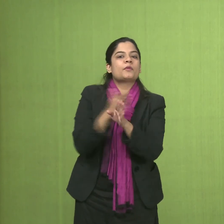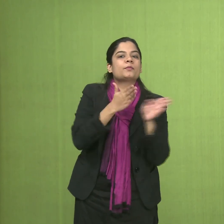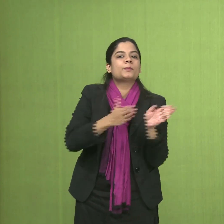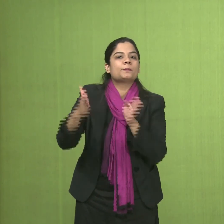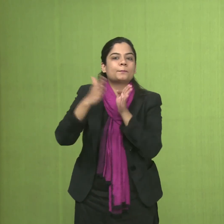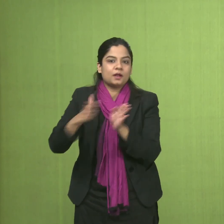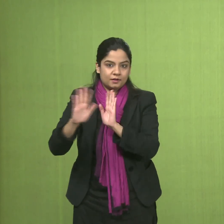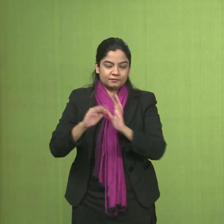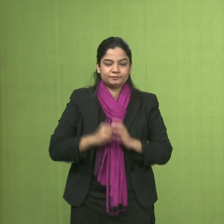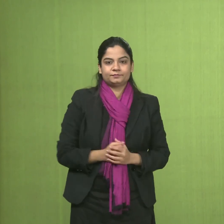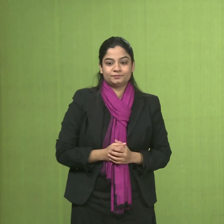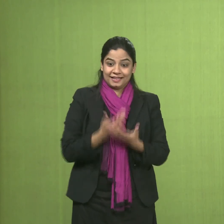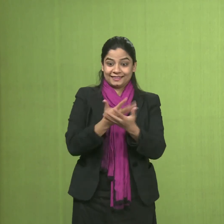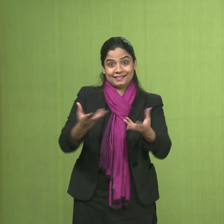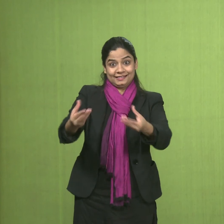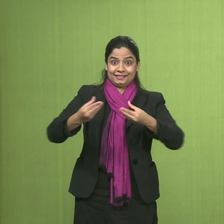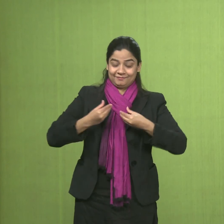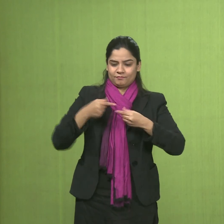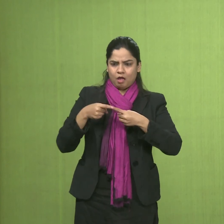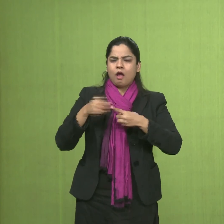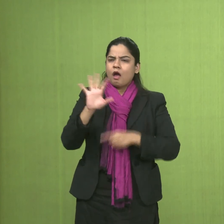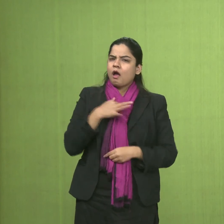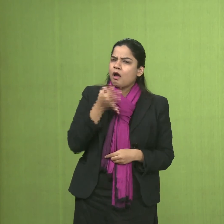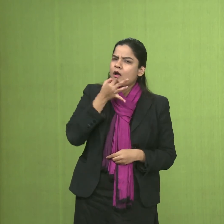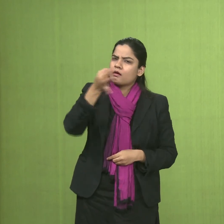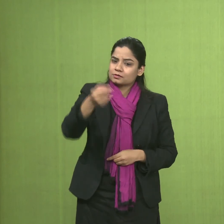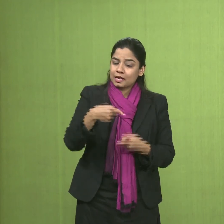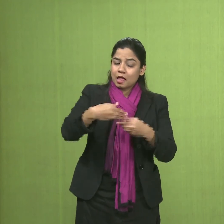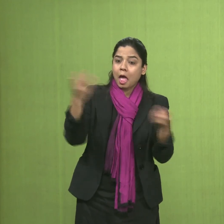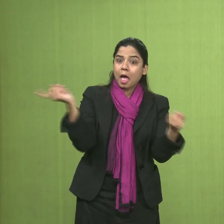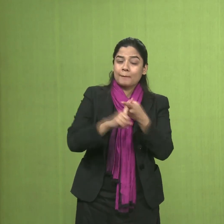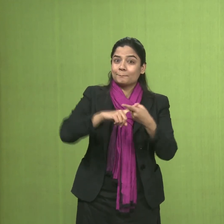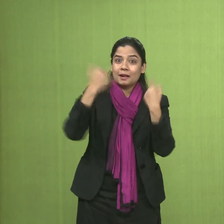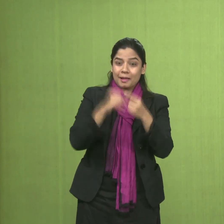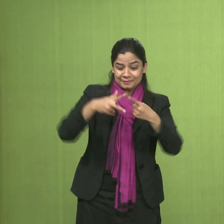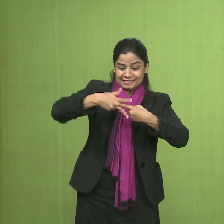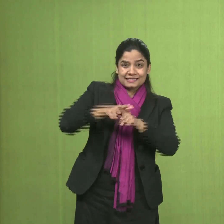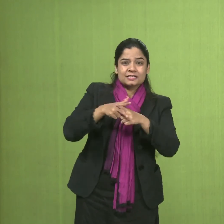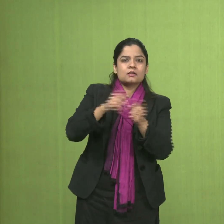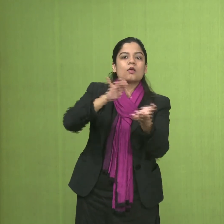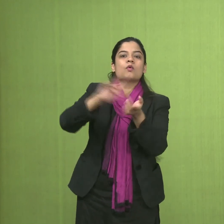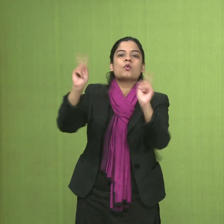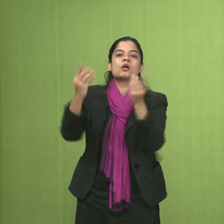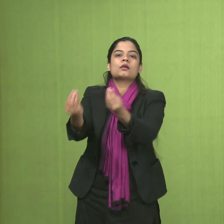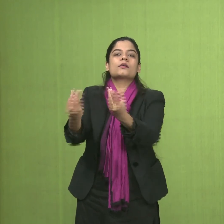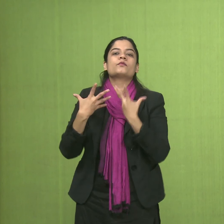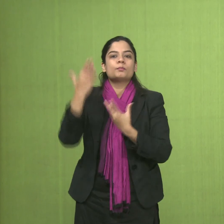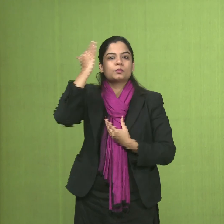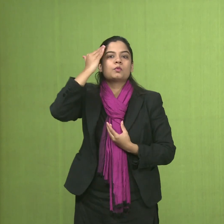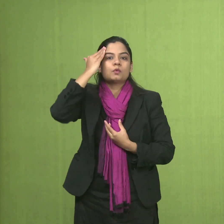it or they can repair it. The shopkeeper can do that. And we can also ask that, if some product or